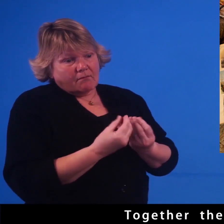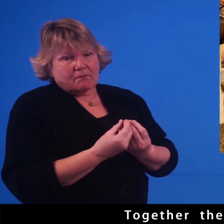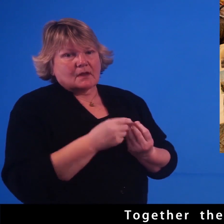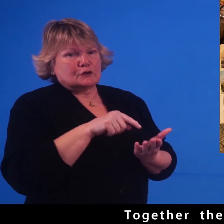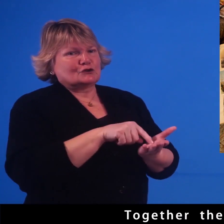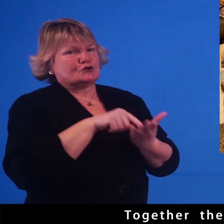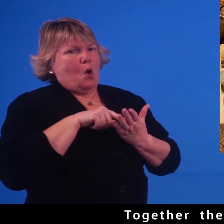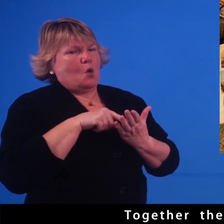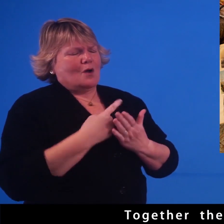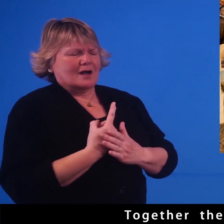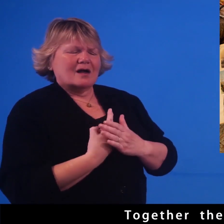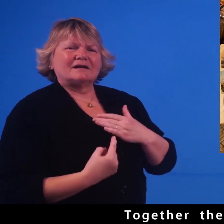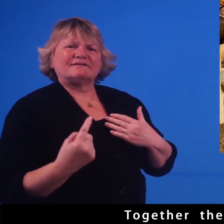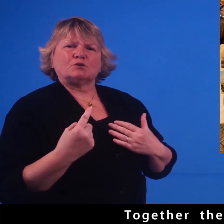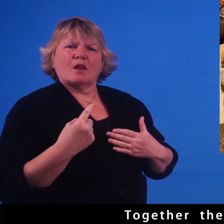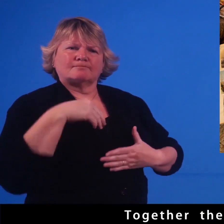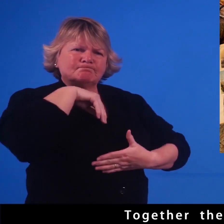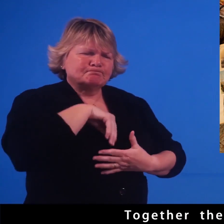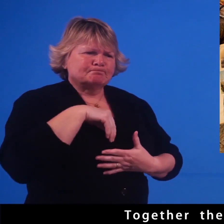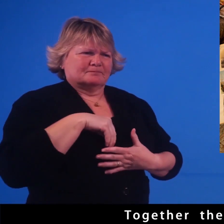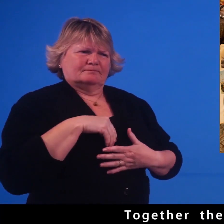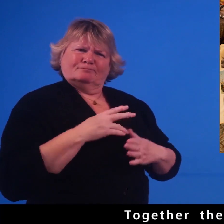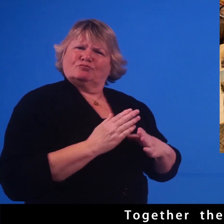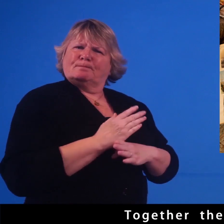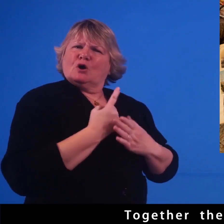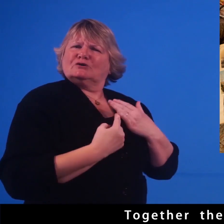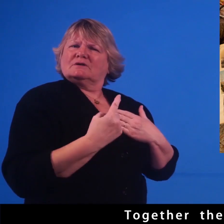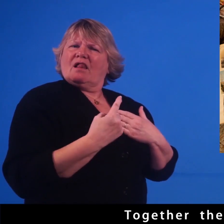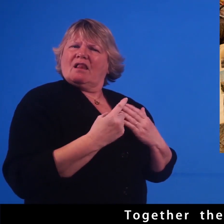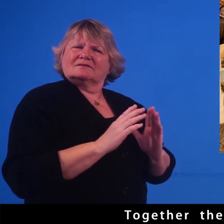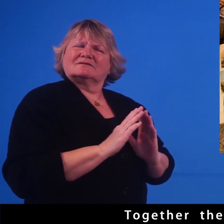Together, they represent an intimate diary of an individual,